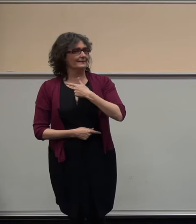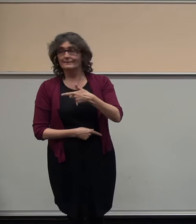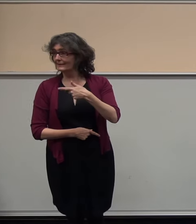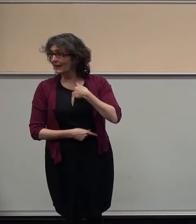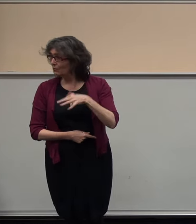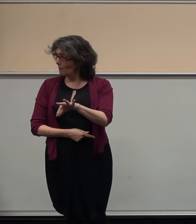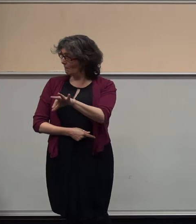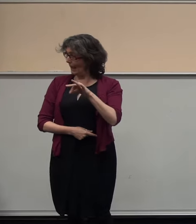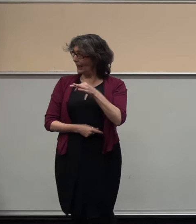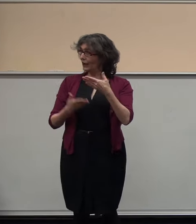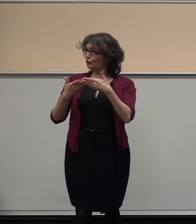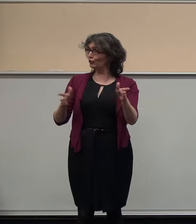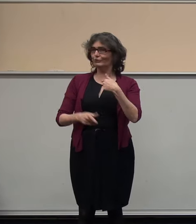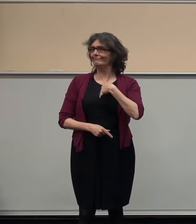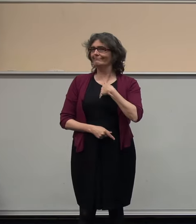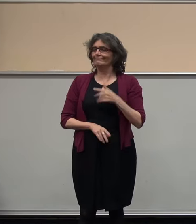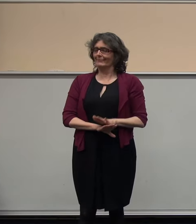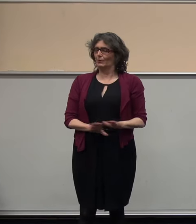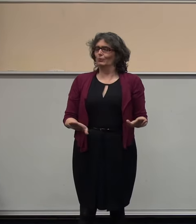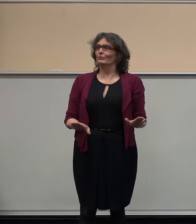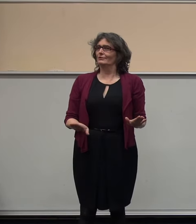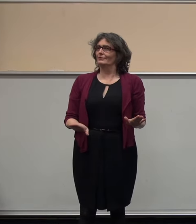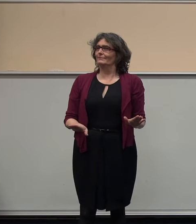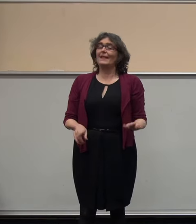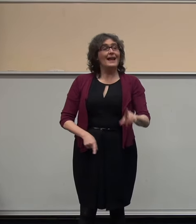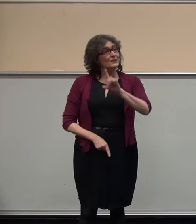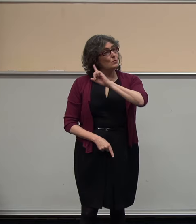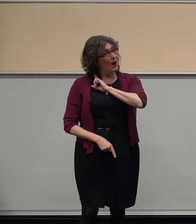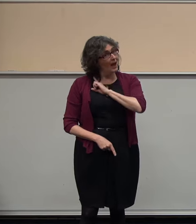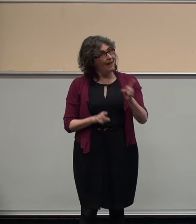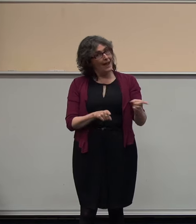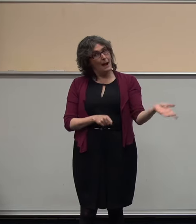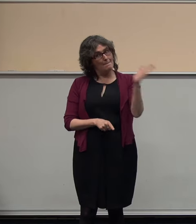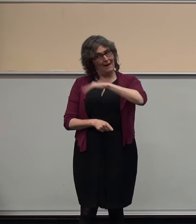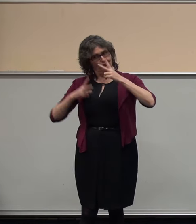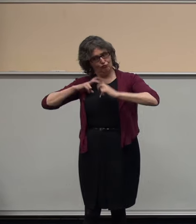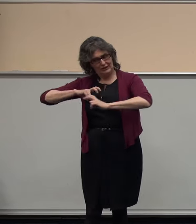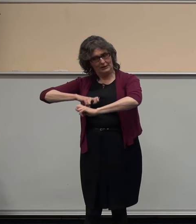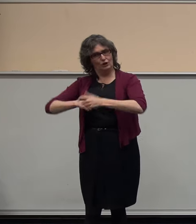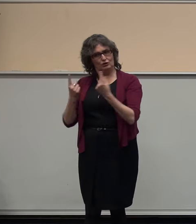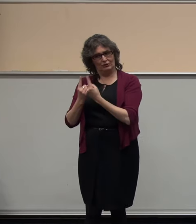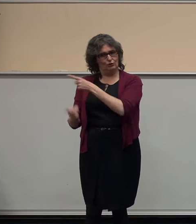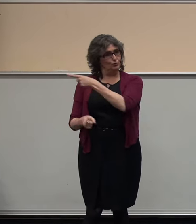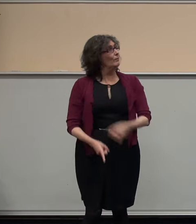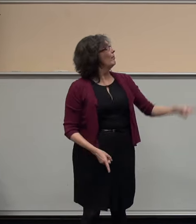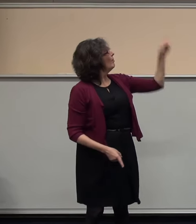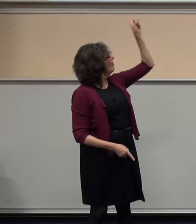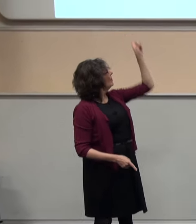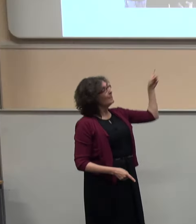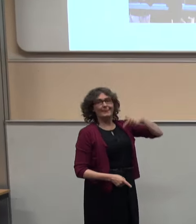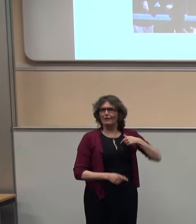And this is why I came back into academia to look into this. On some levels, this was great, but this was Sweeney Todd. It's a musical